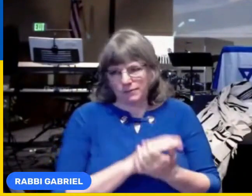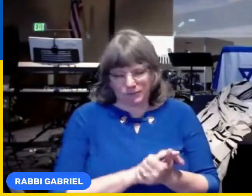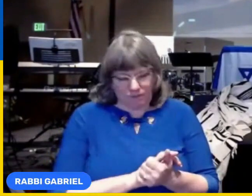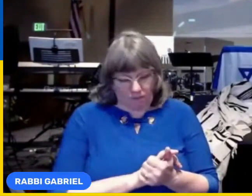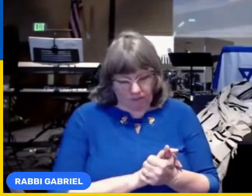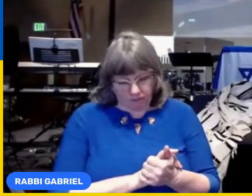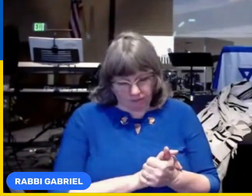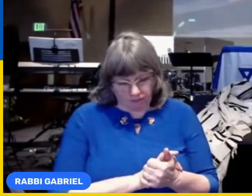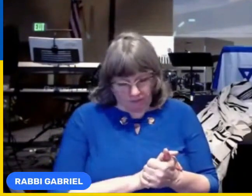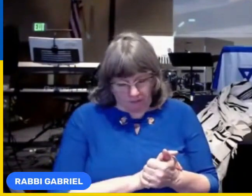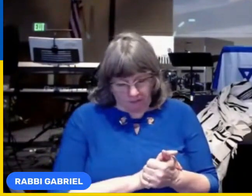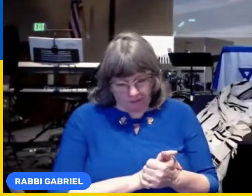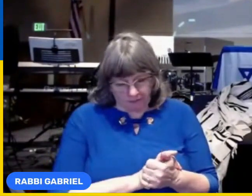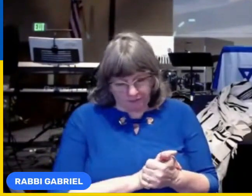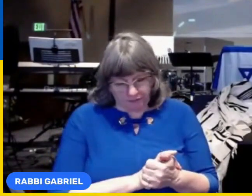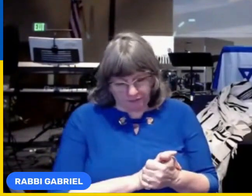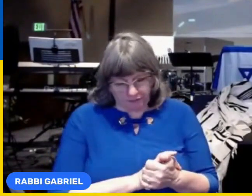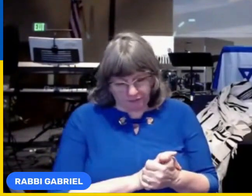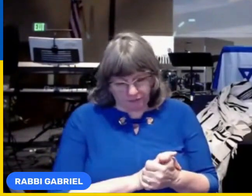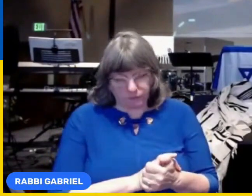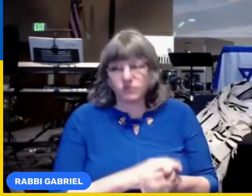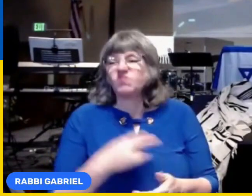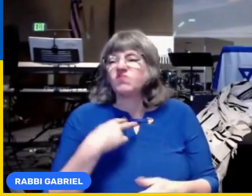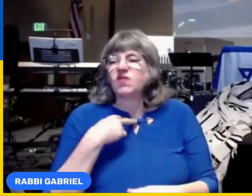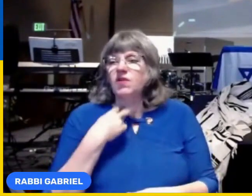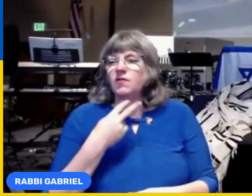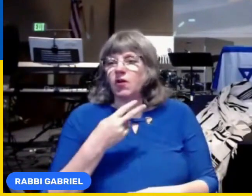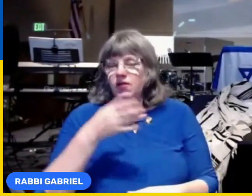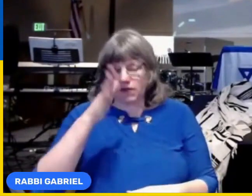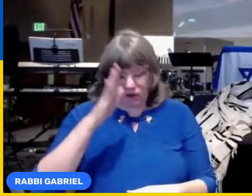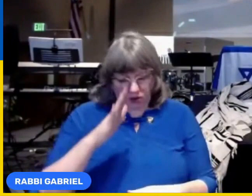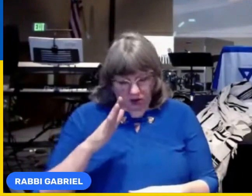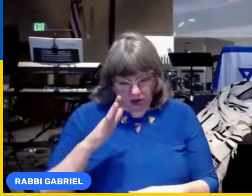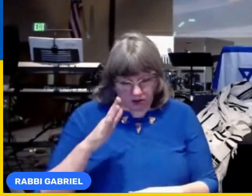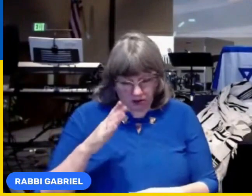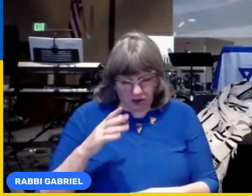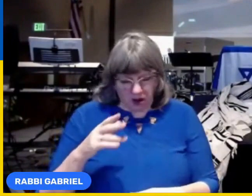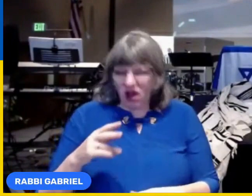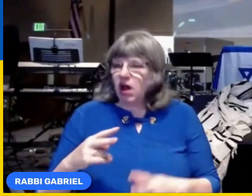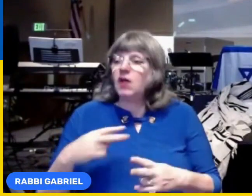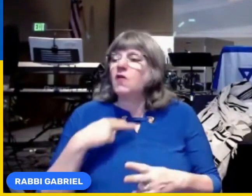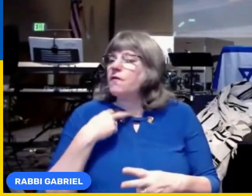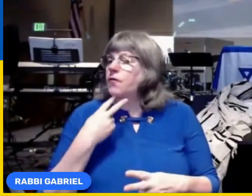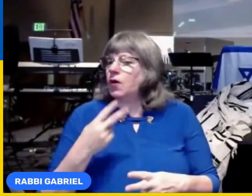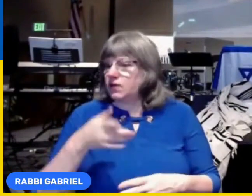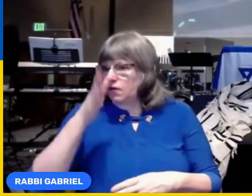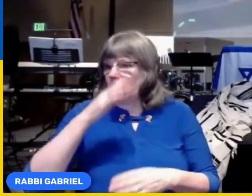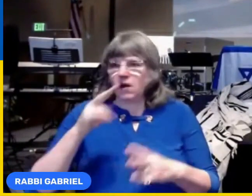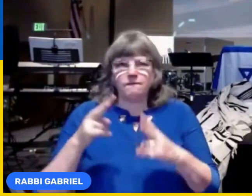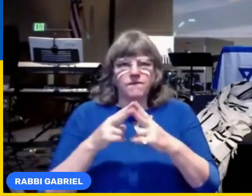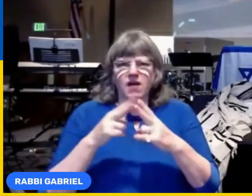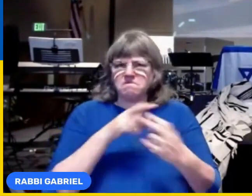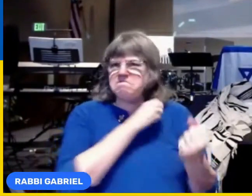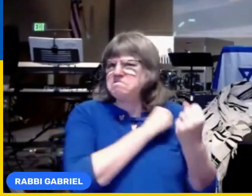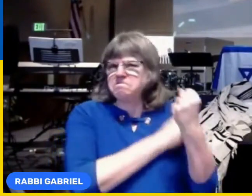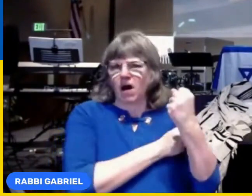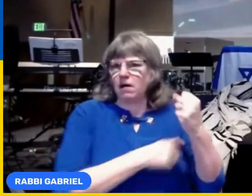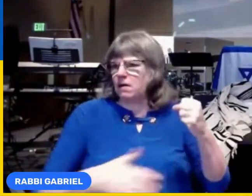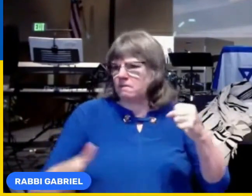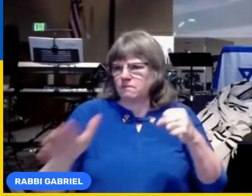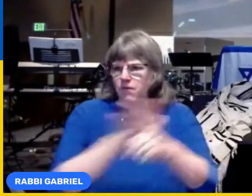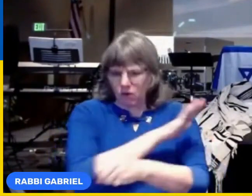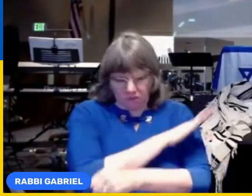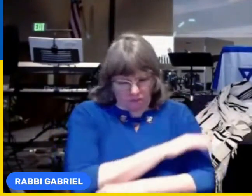The voice of Hashem. The voice that speaks in the desert is powerful. It is